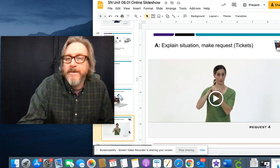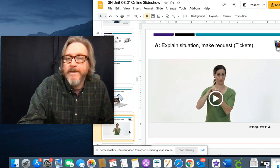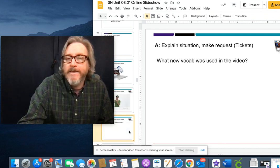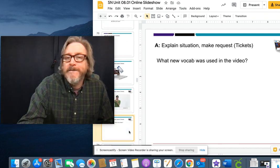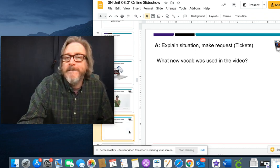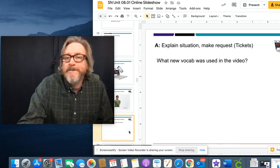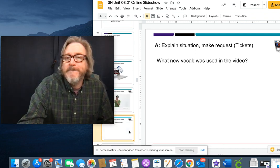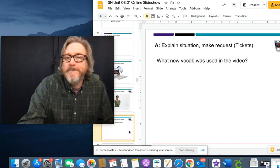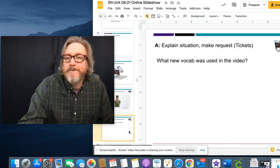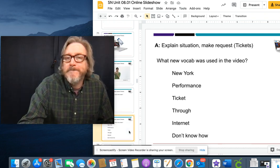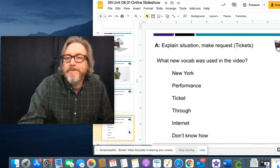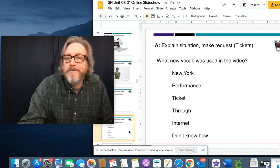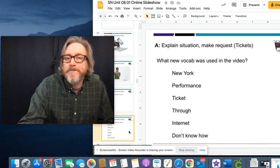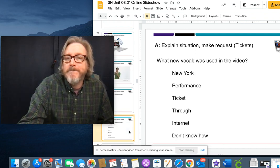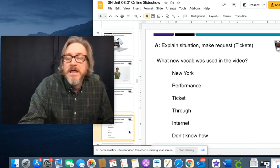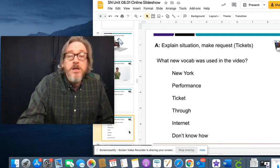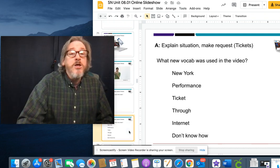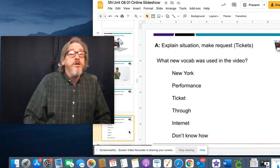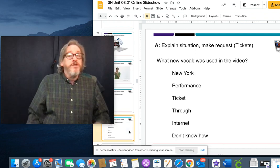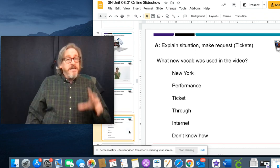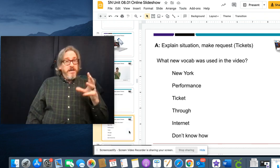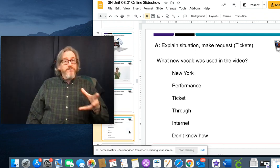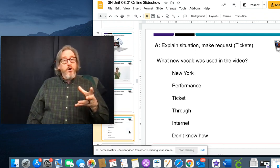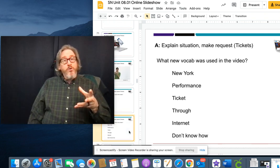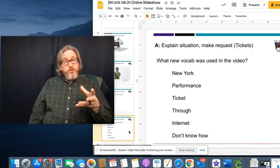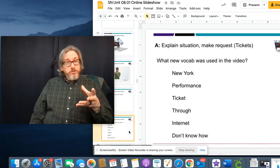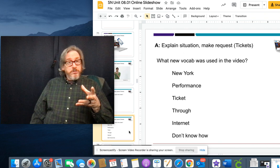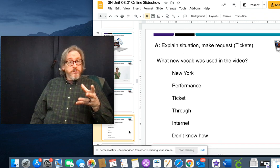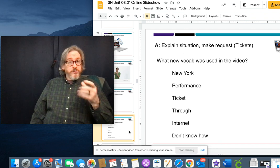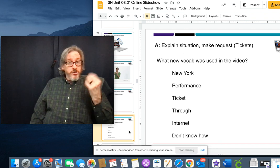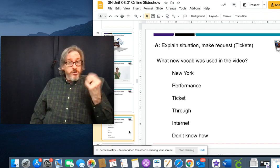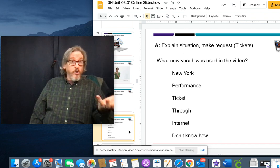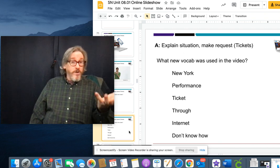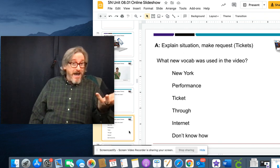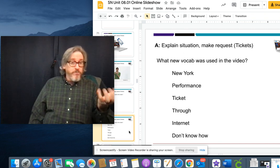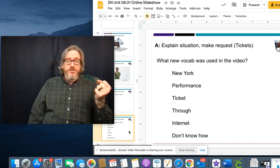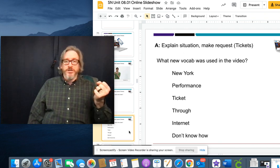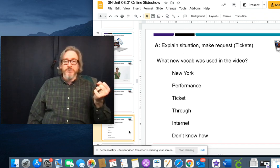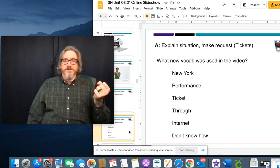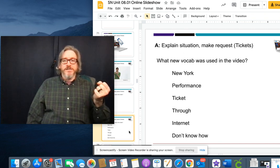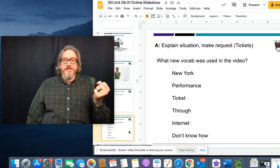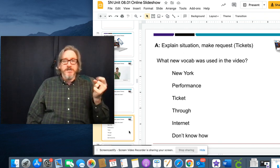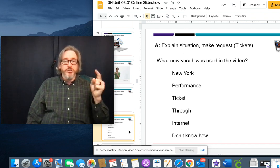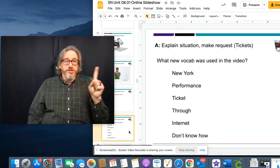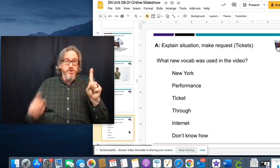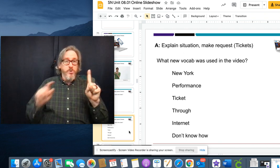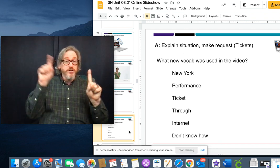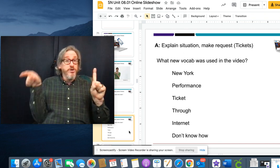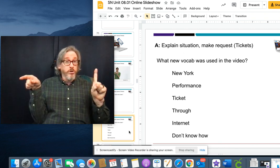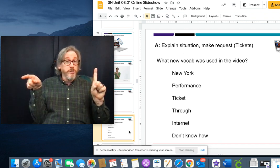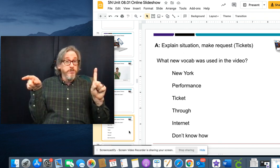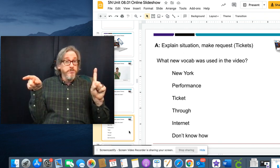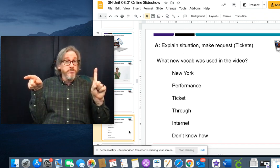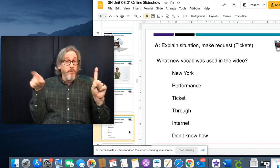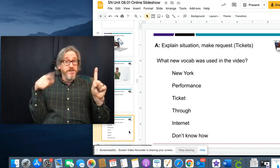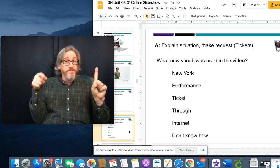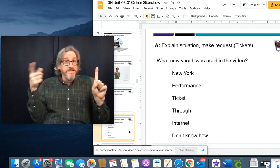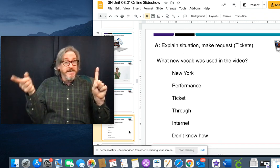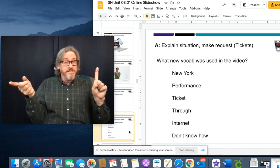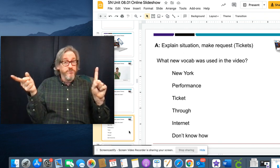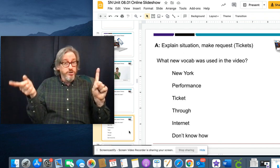oh, cool. Oh, I see. Oh, really? Wow. Ooh, that must have hurt. Don't just sit